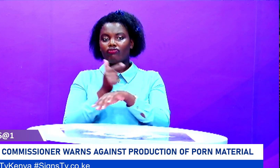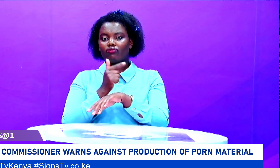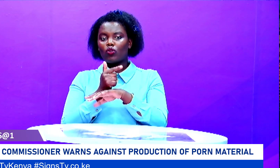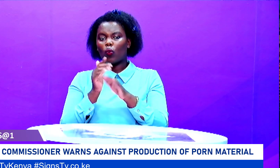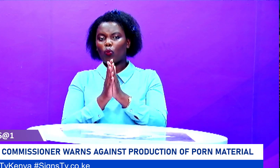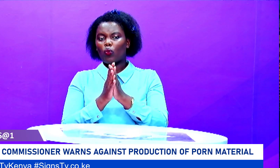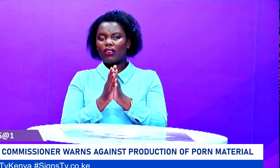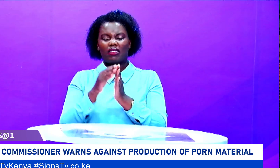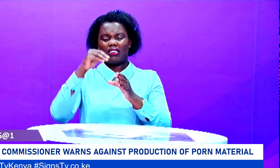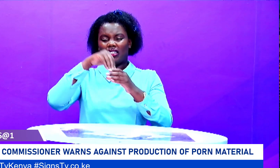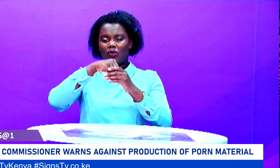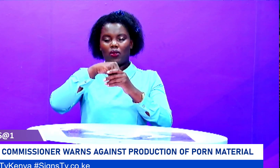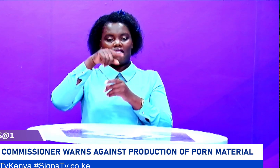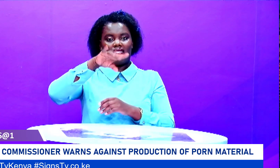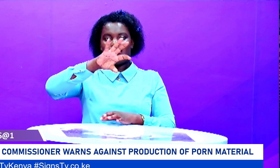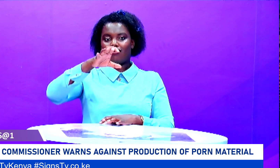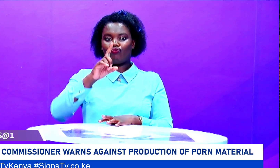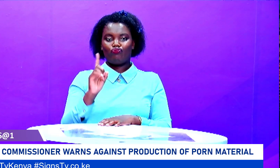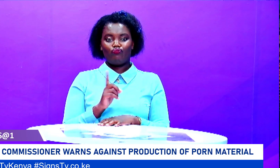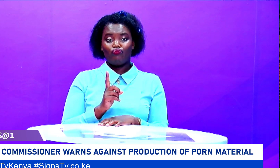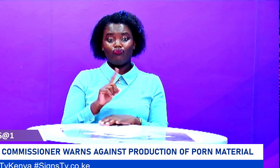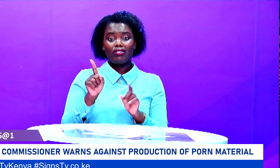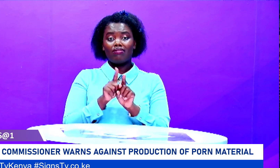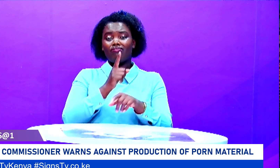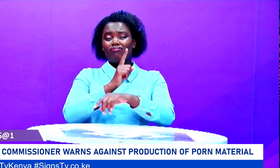and distributing pornographic videos within the county.